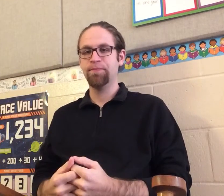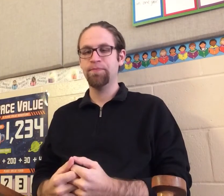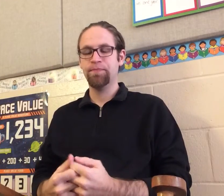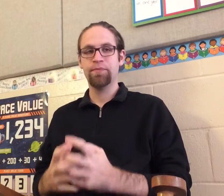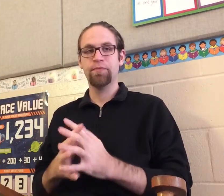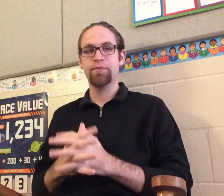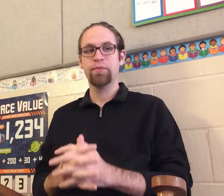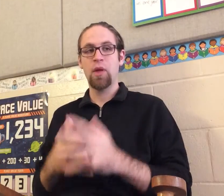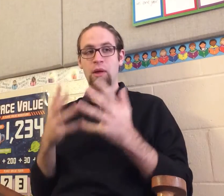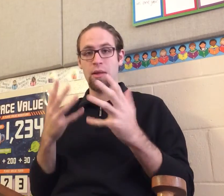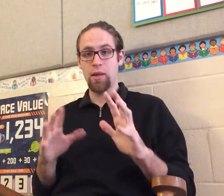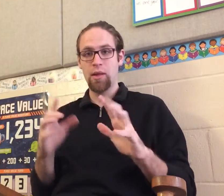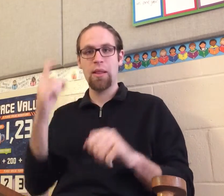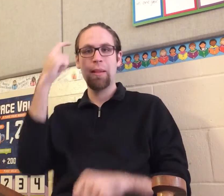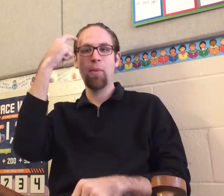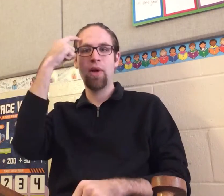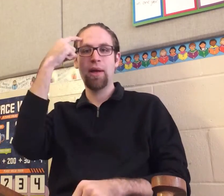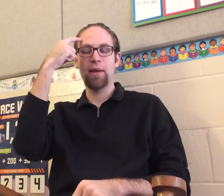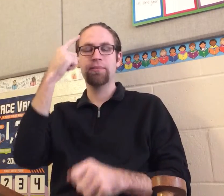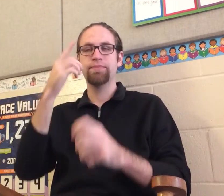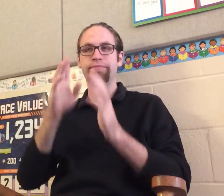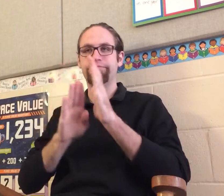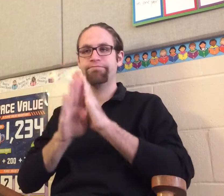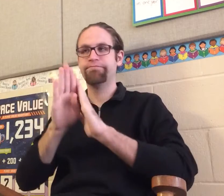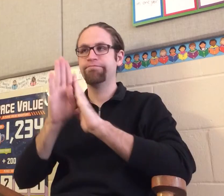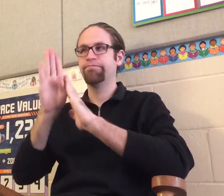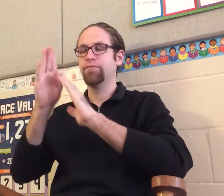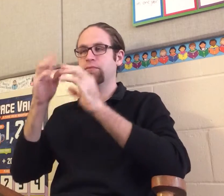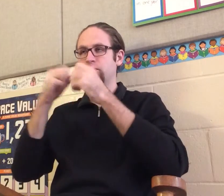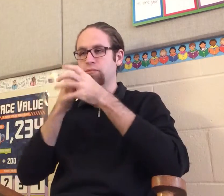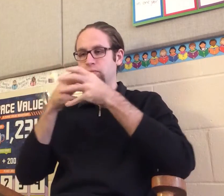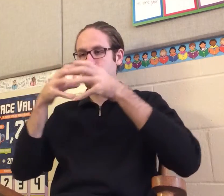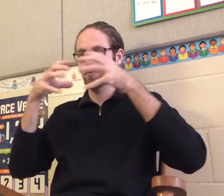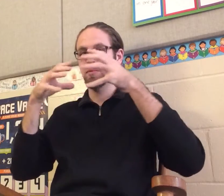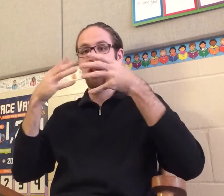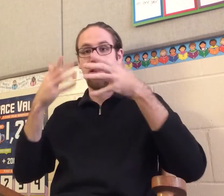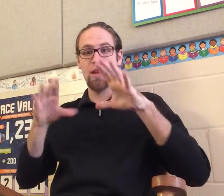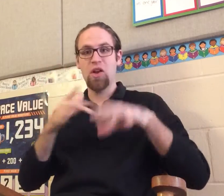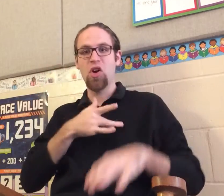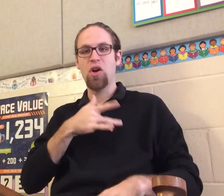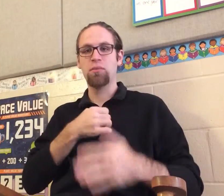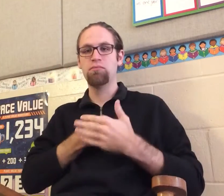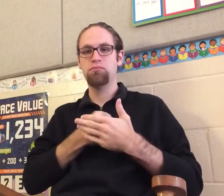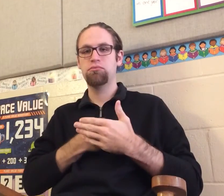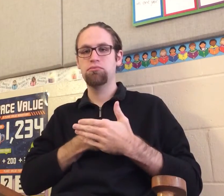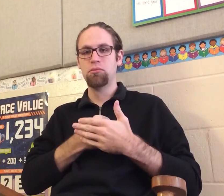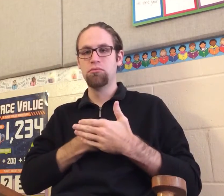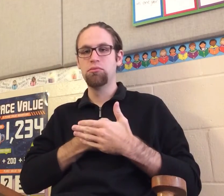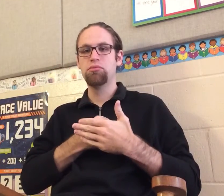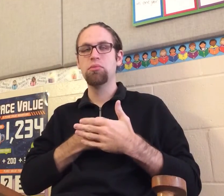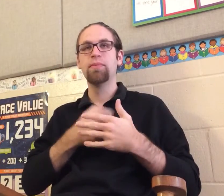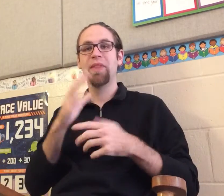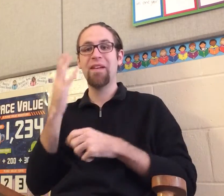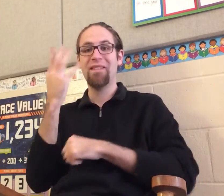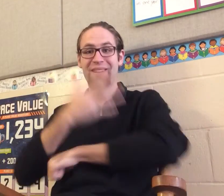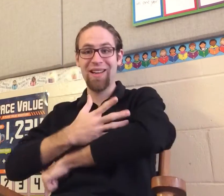Then the brain starts to form, and then the heart starts to beat. After 5 days, the wings and the